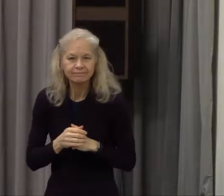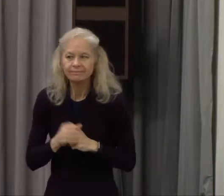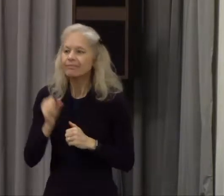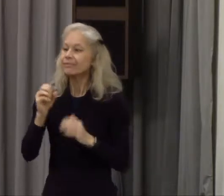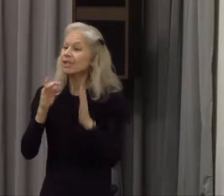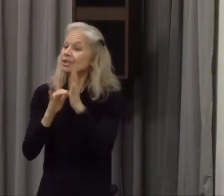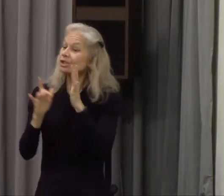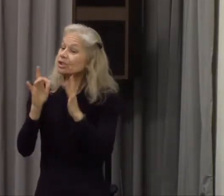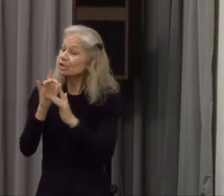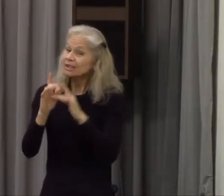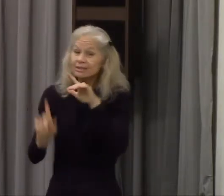You see, secondly,